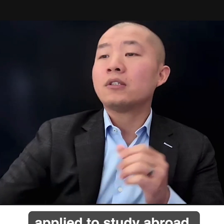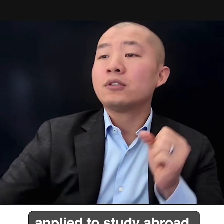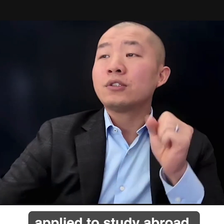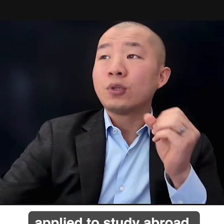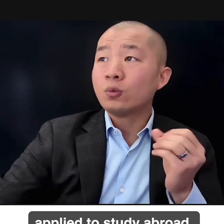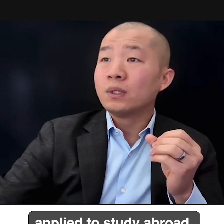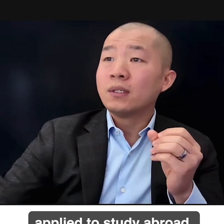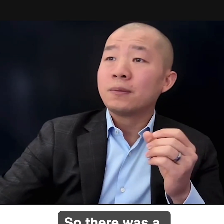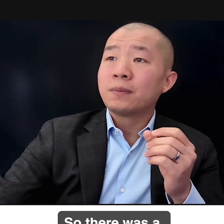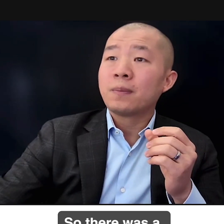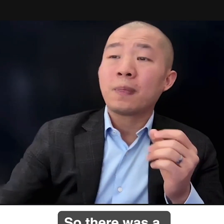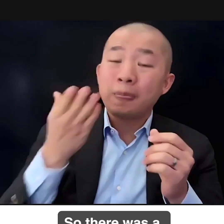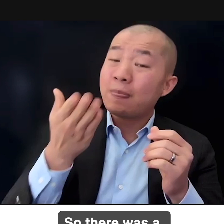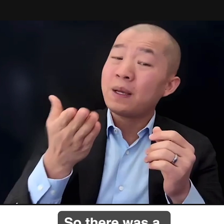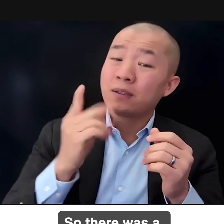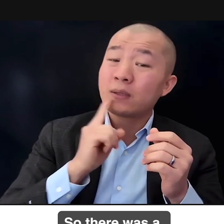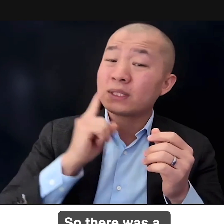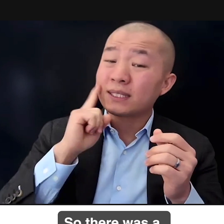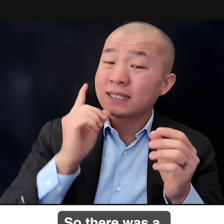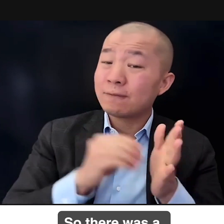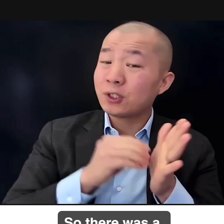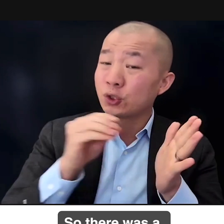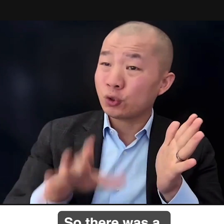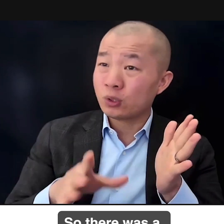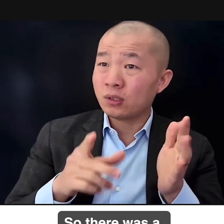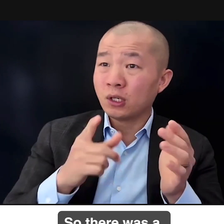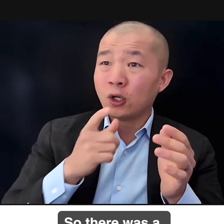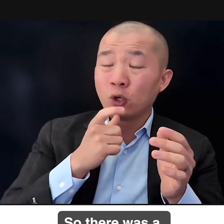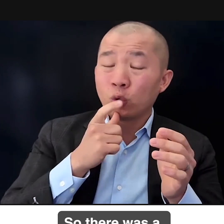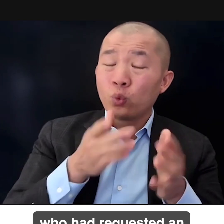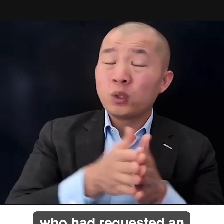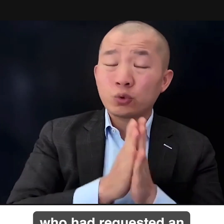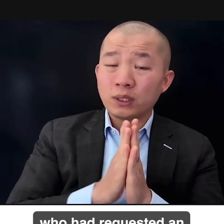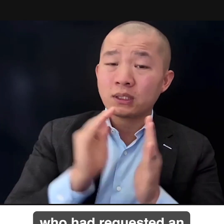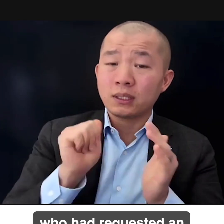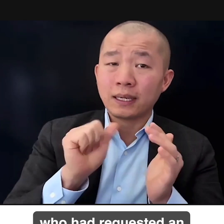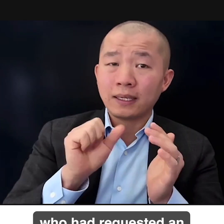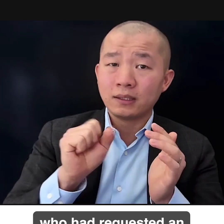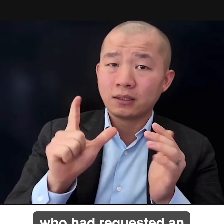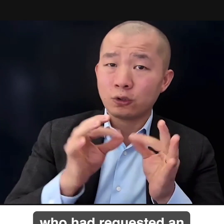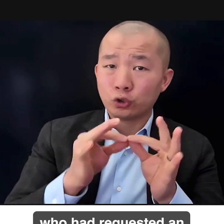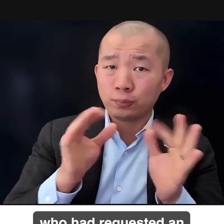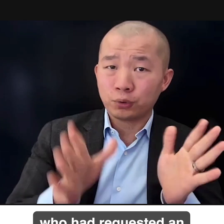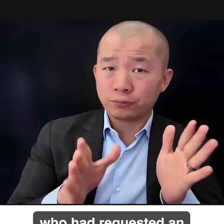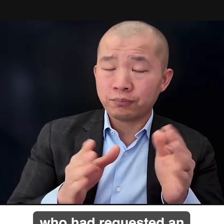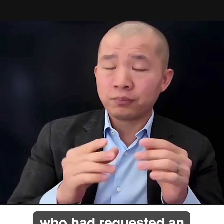case. So, there was a deaf student who had requested an ASL interpreter